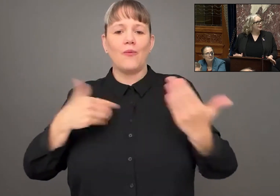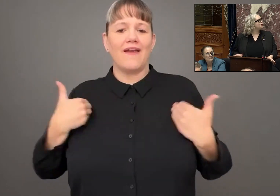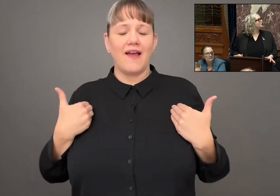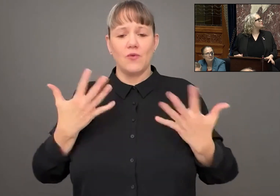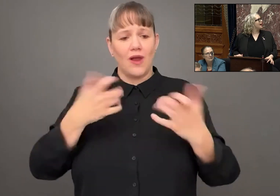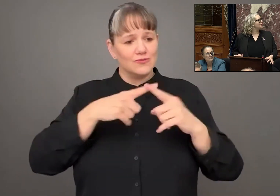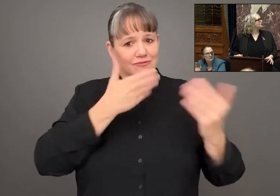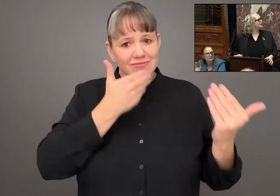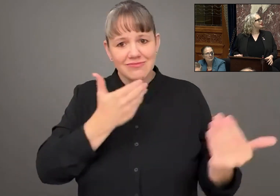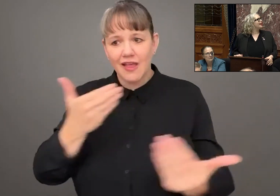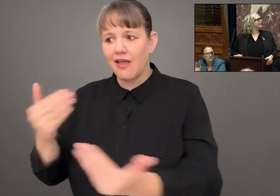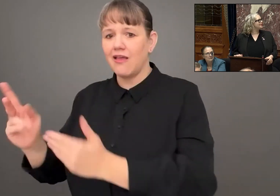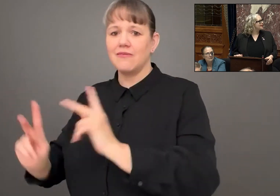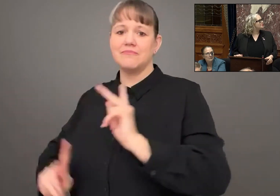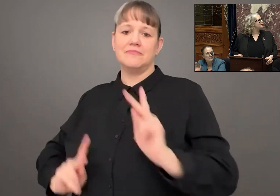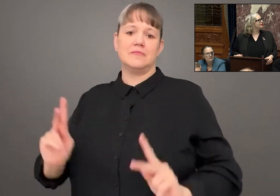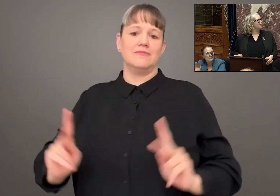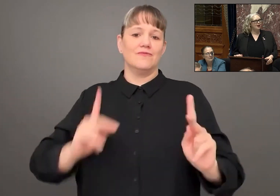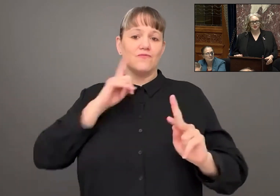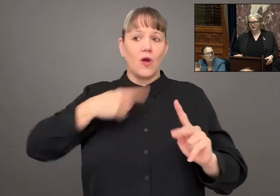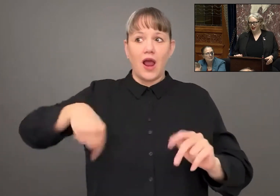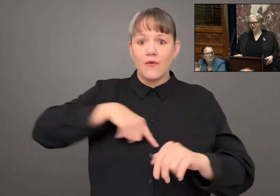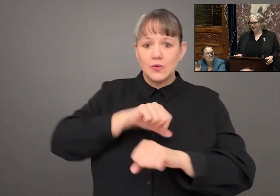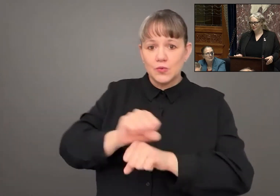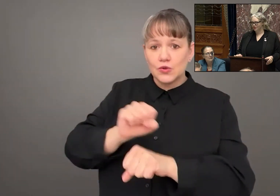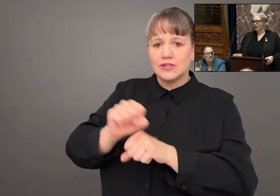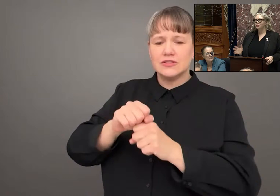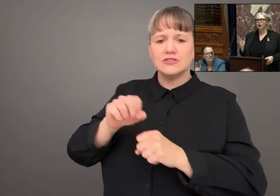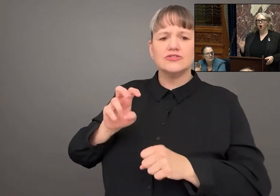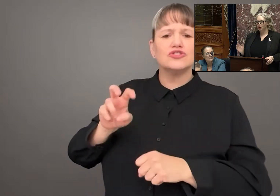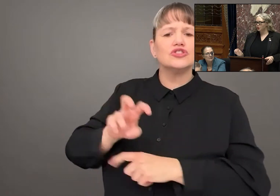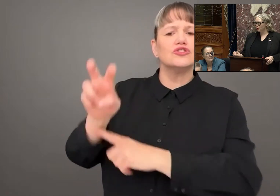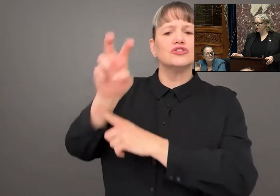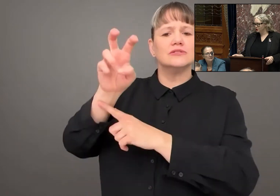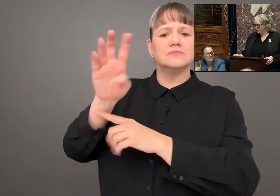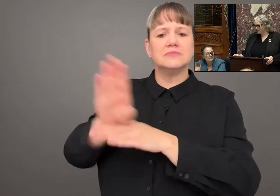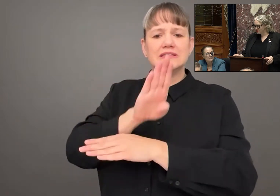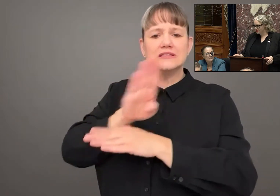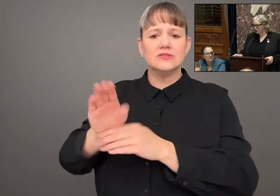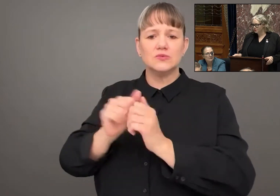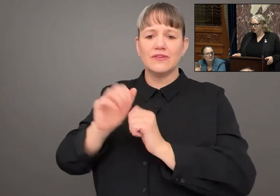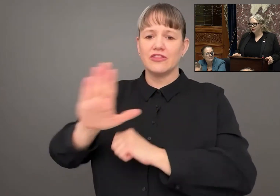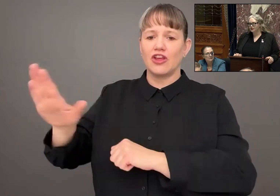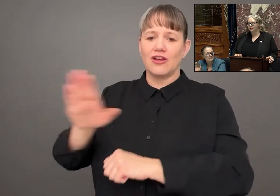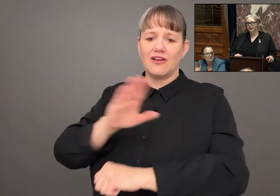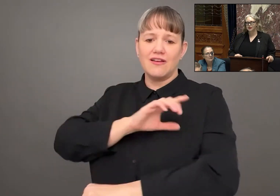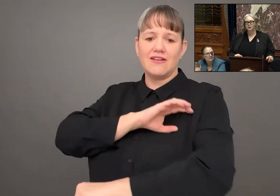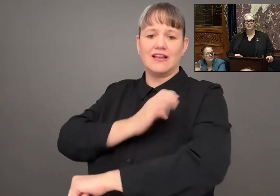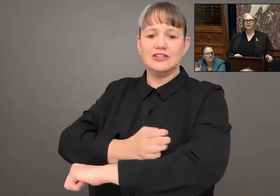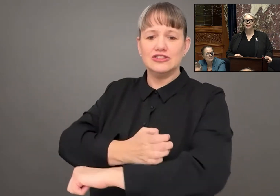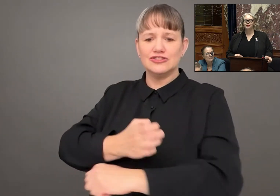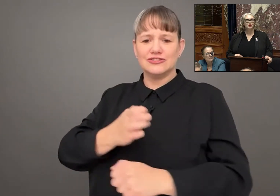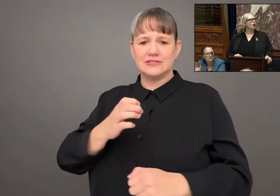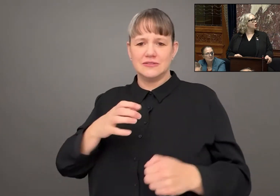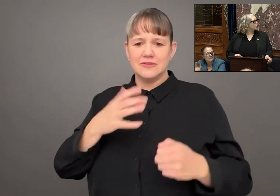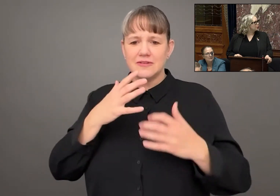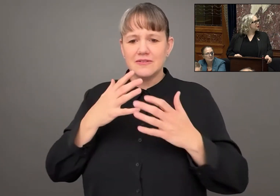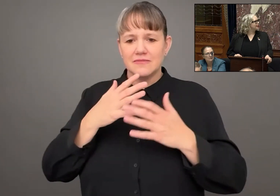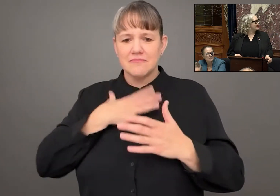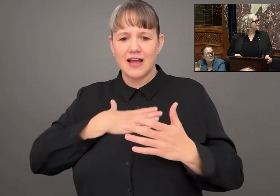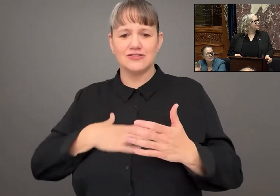their energy, passion, and exceptional hospitality. Their hard work strengthens our communities and makes BC